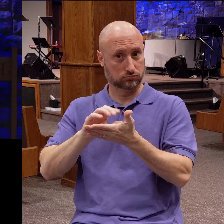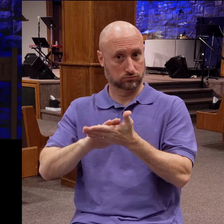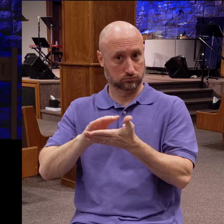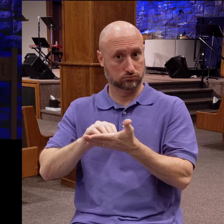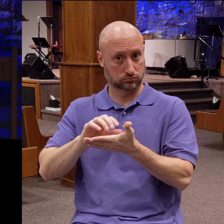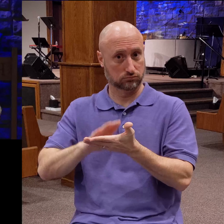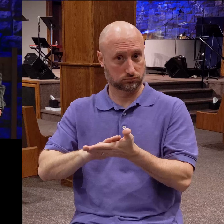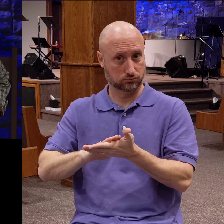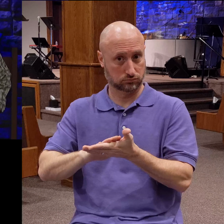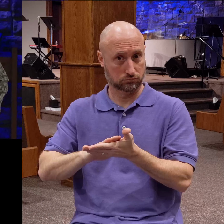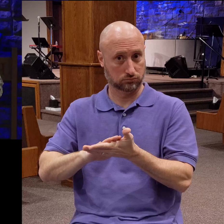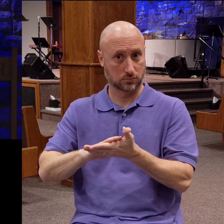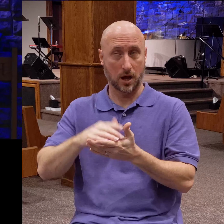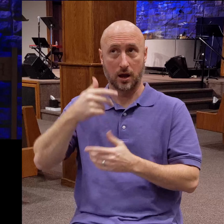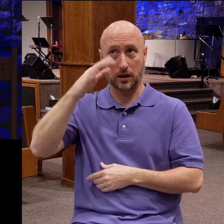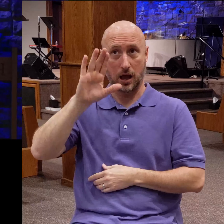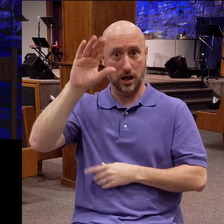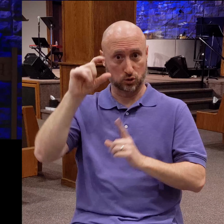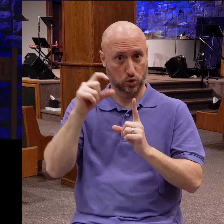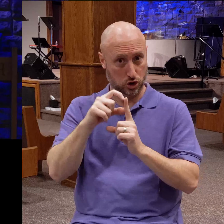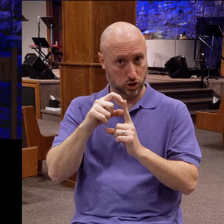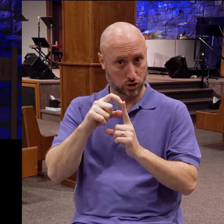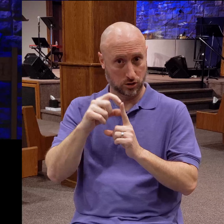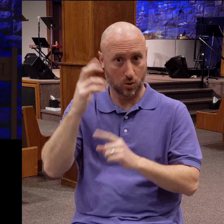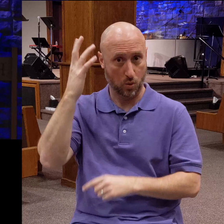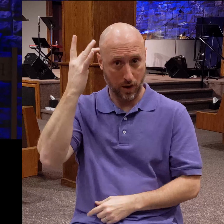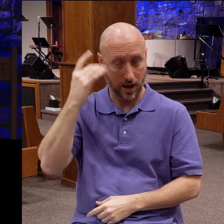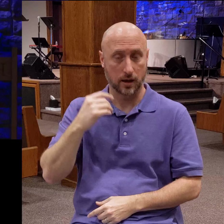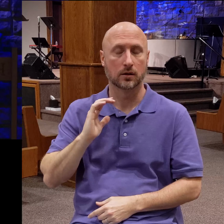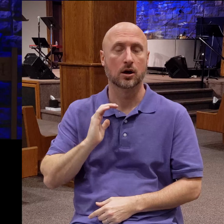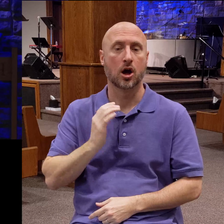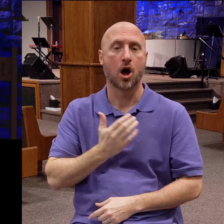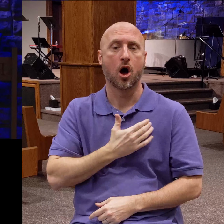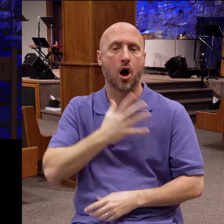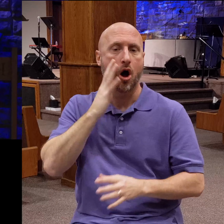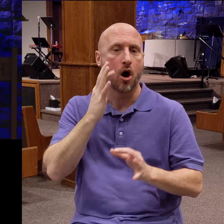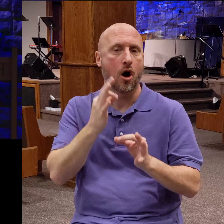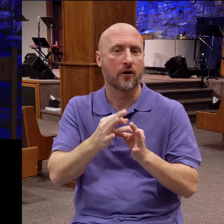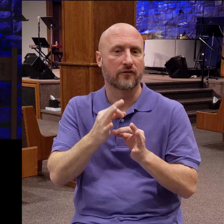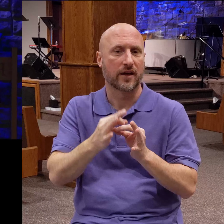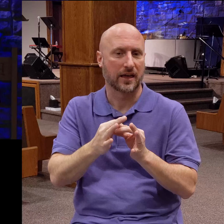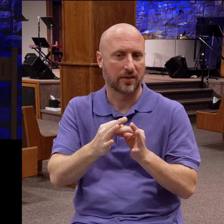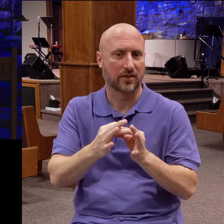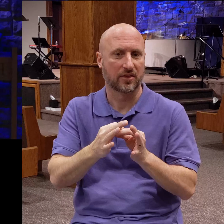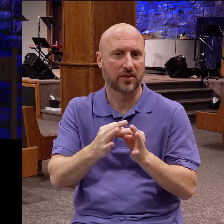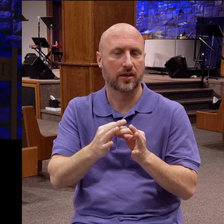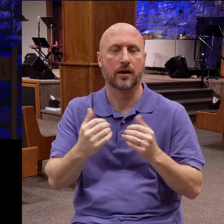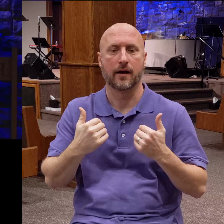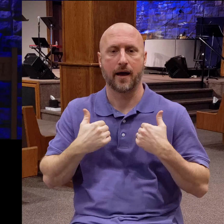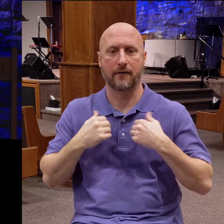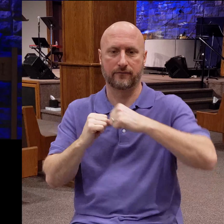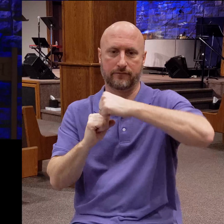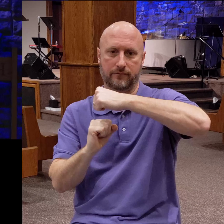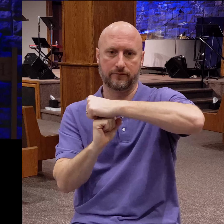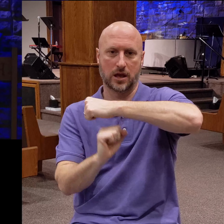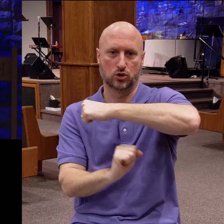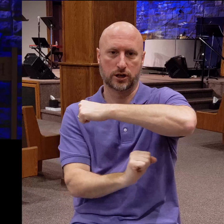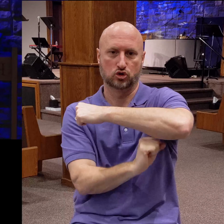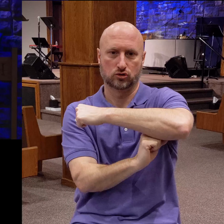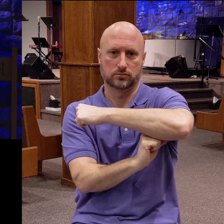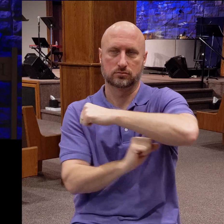God, and it's so that our faith, you know, is founded